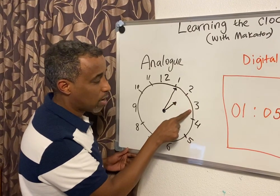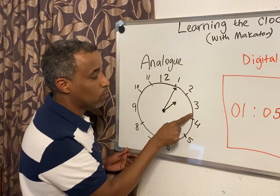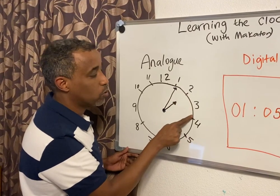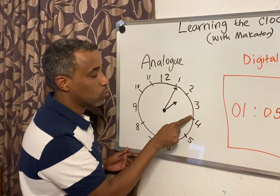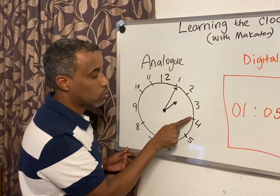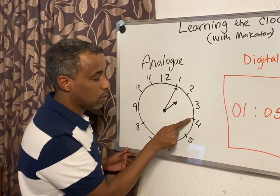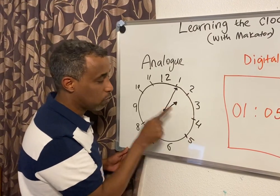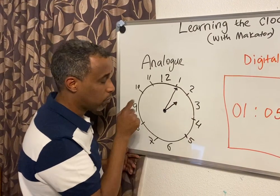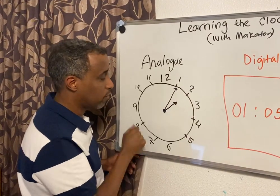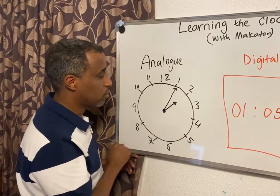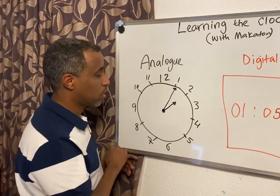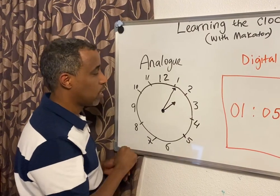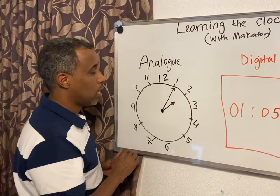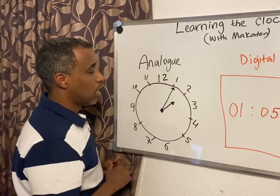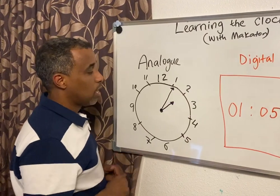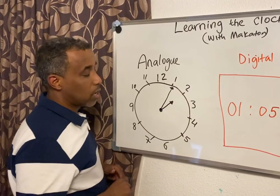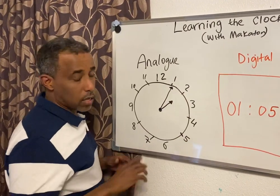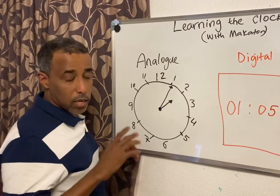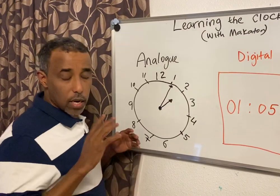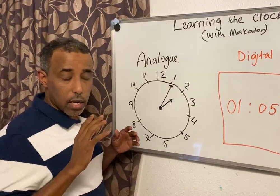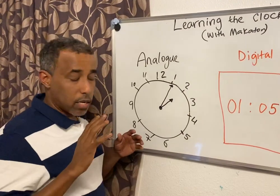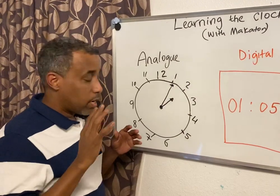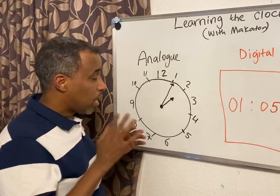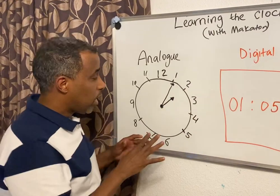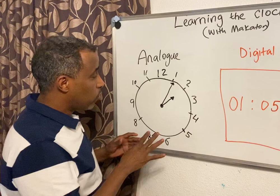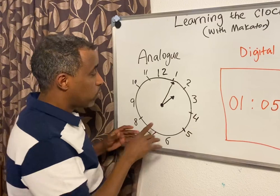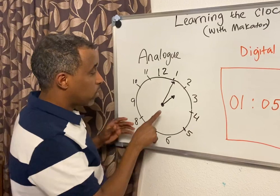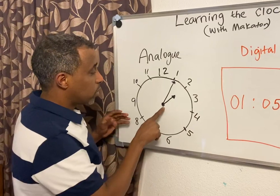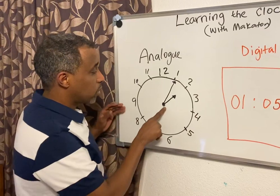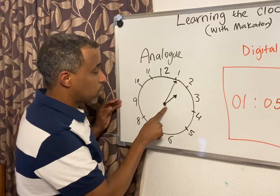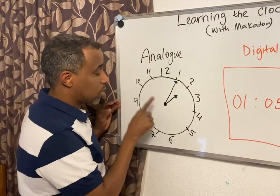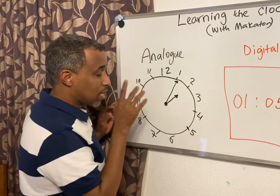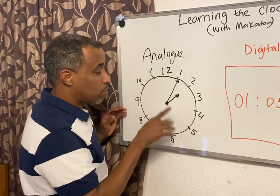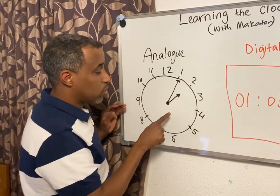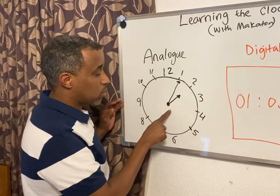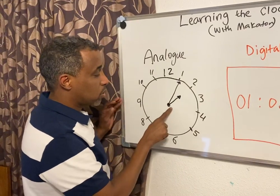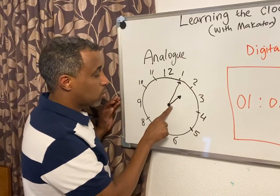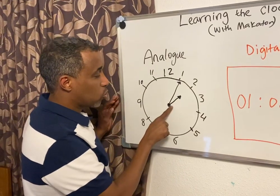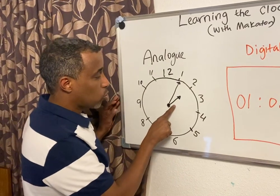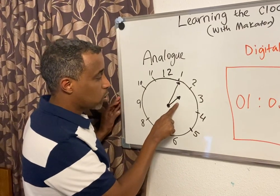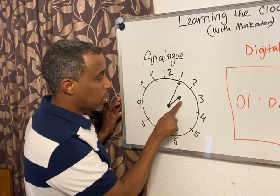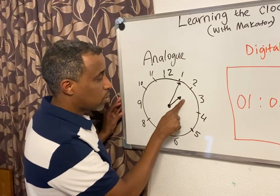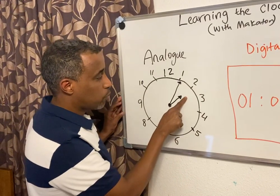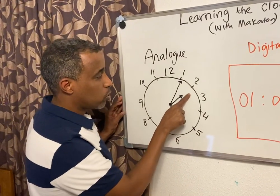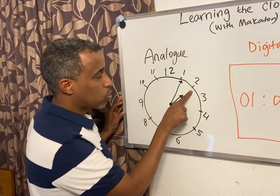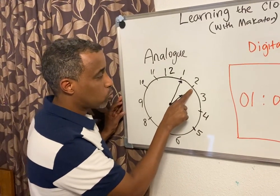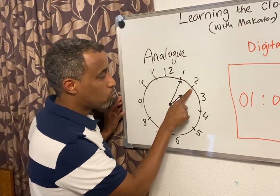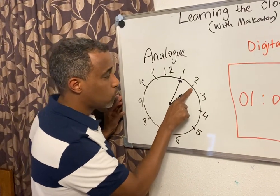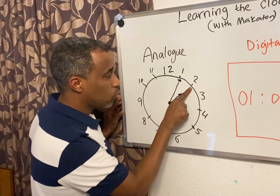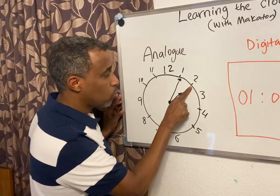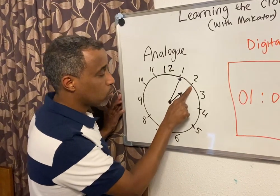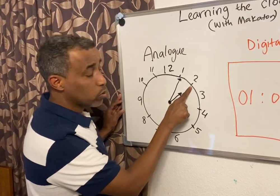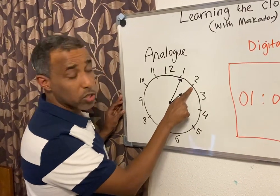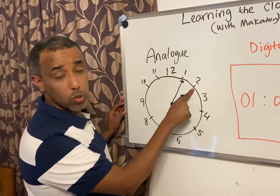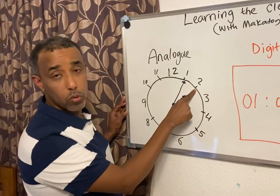1, 2, 3, 4, 5. 1, 2, 3, 4, 5, okay? Okay, now, the time is the short hand pointing to 2, which is